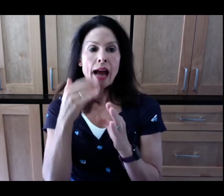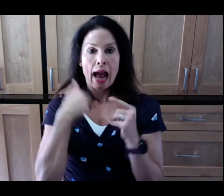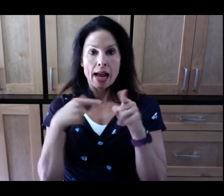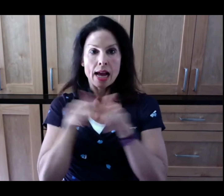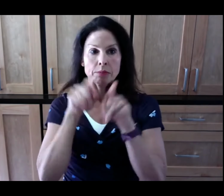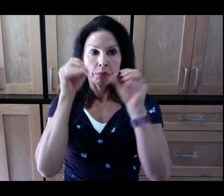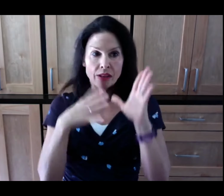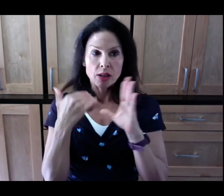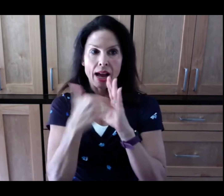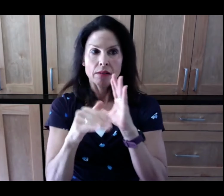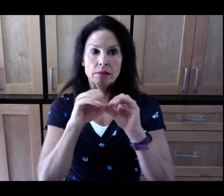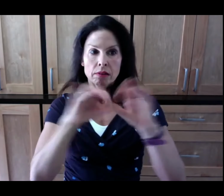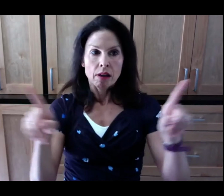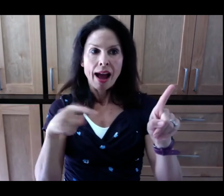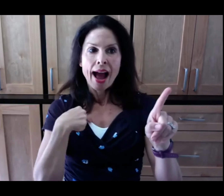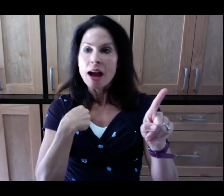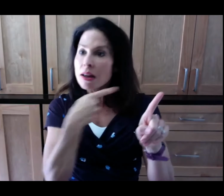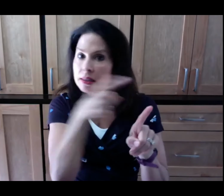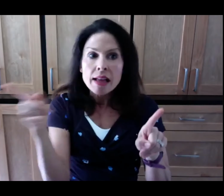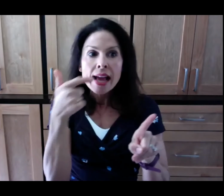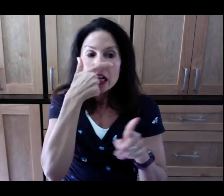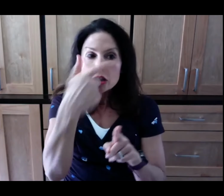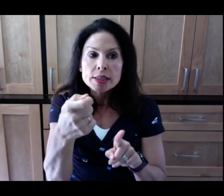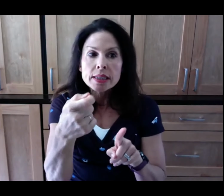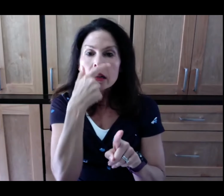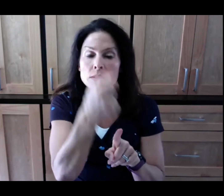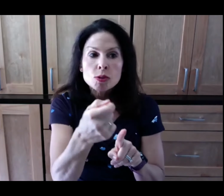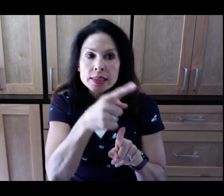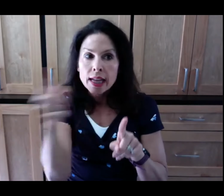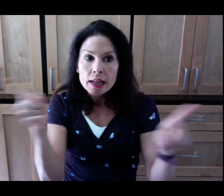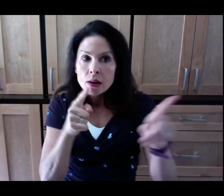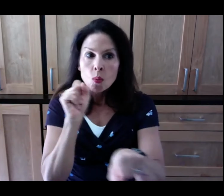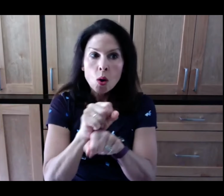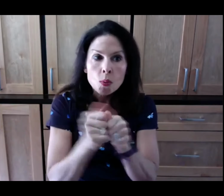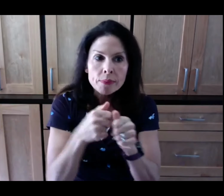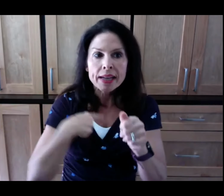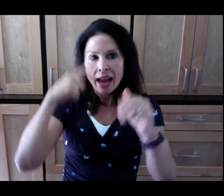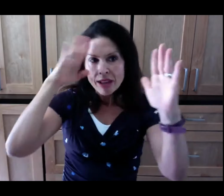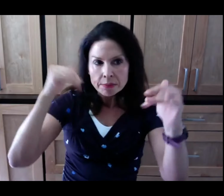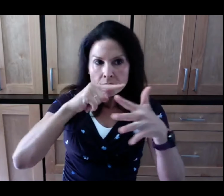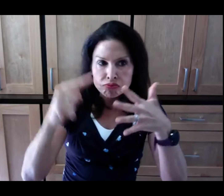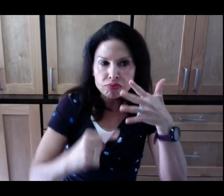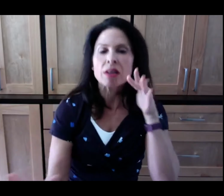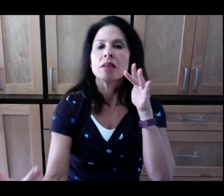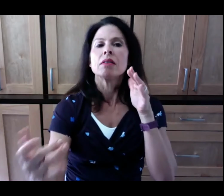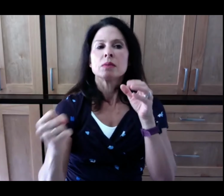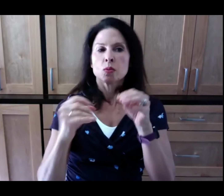Oh, she was asking about the qualifications for honor students and asking about their